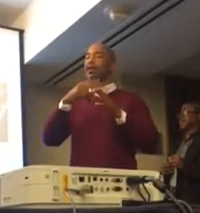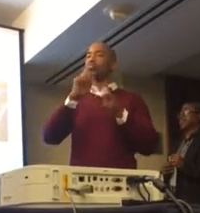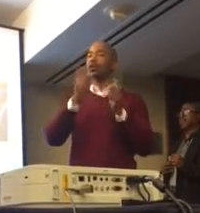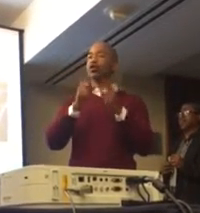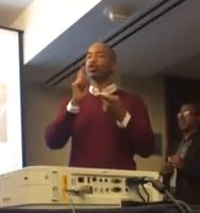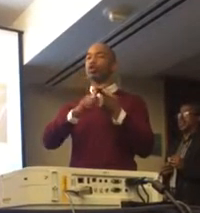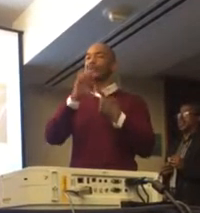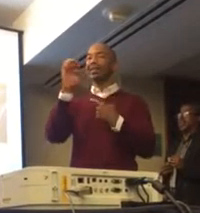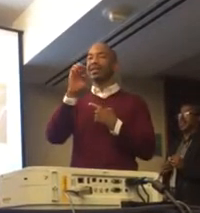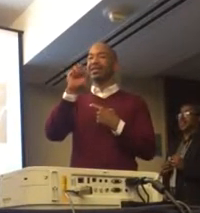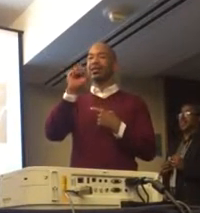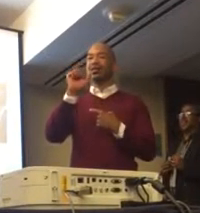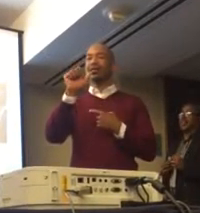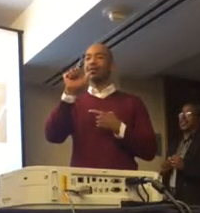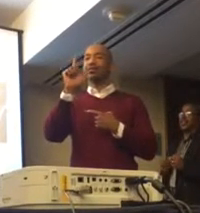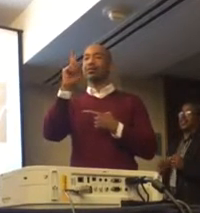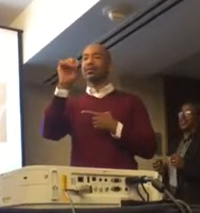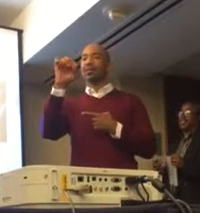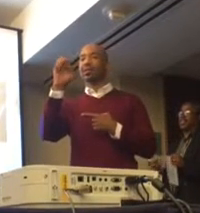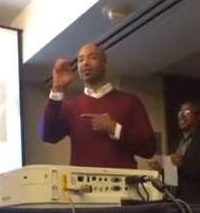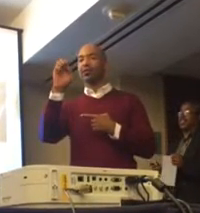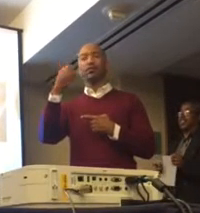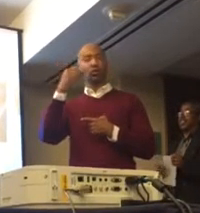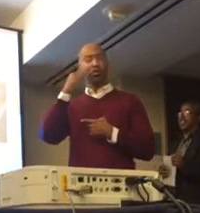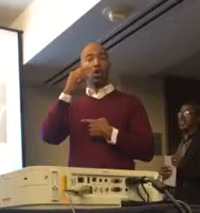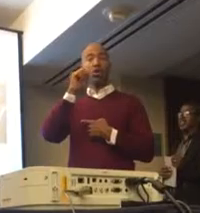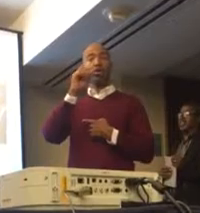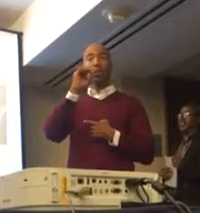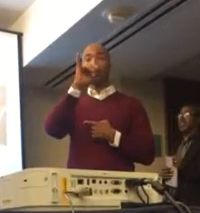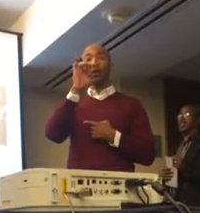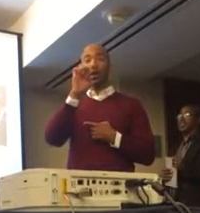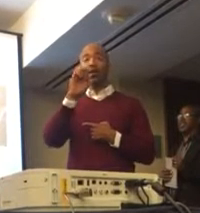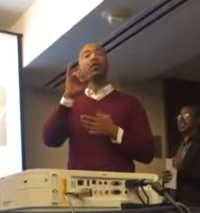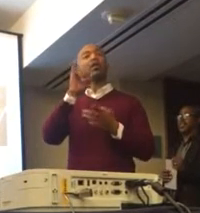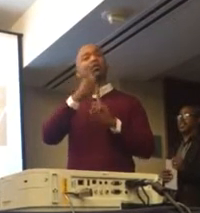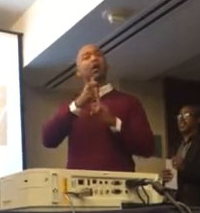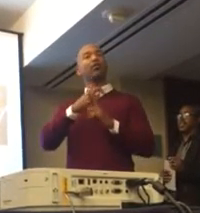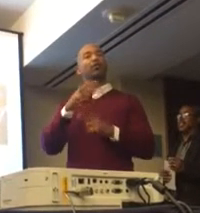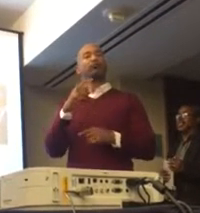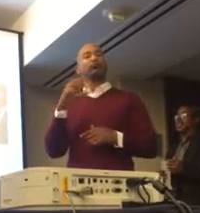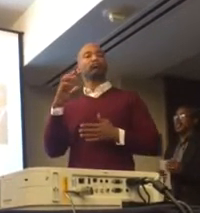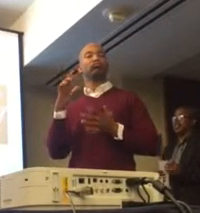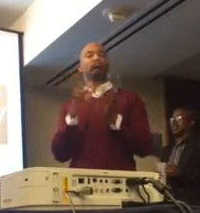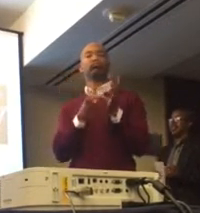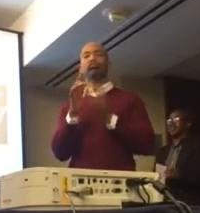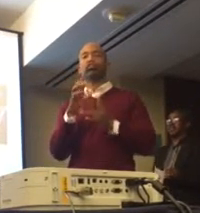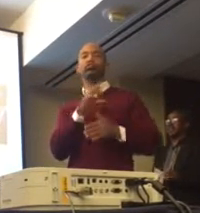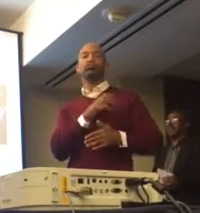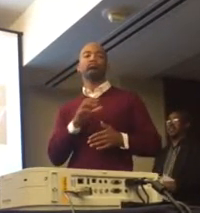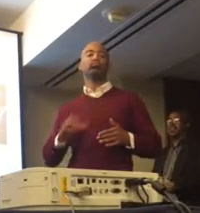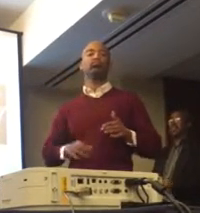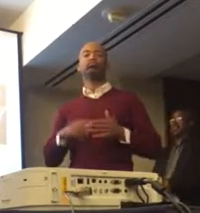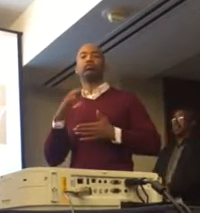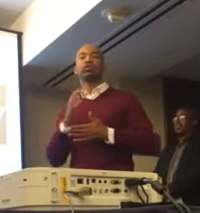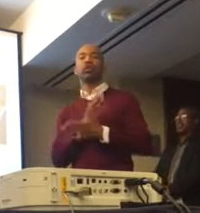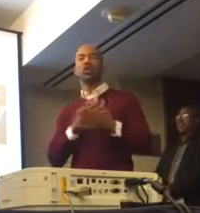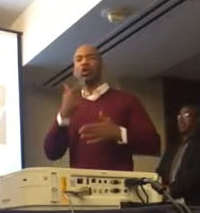right? So for those who don't know, Tone was a gospel singer, really big in early